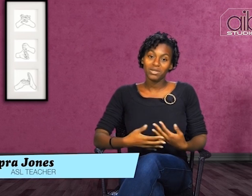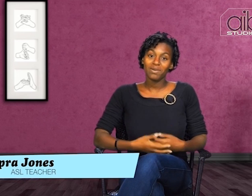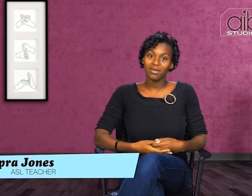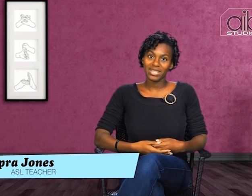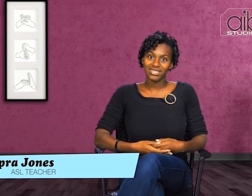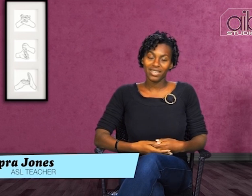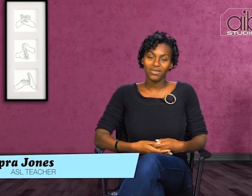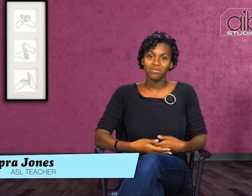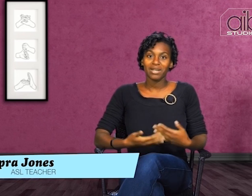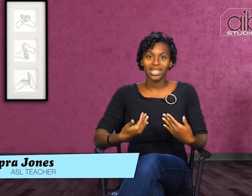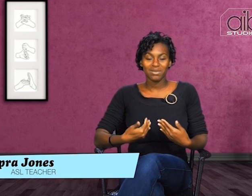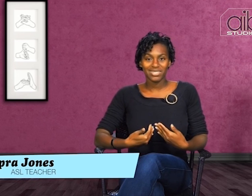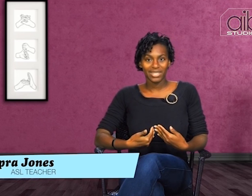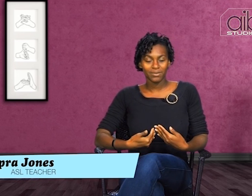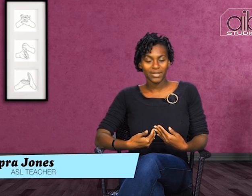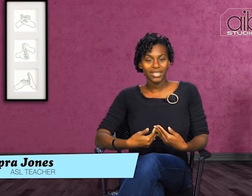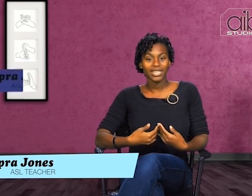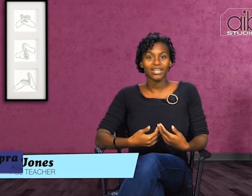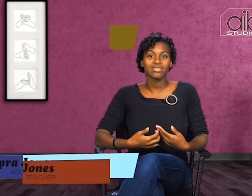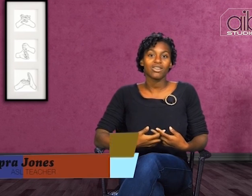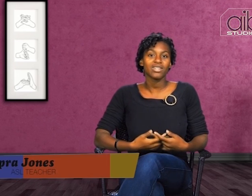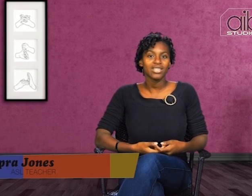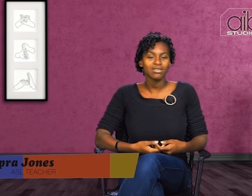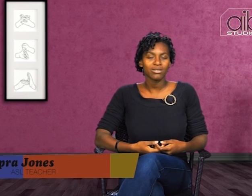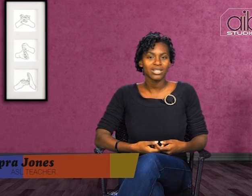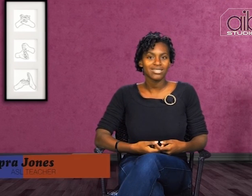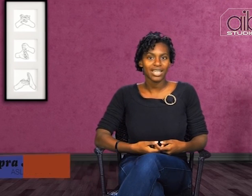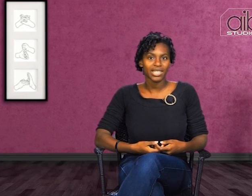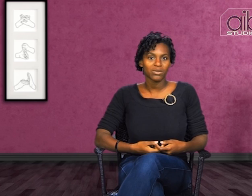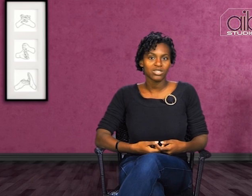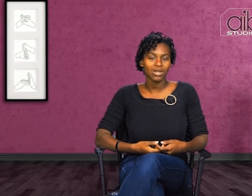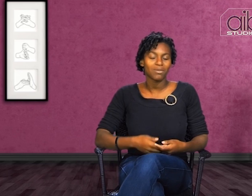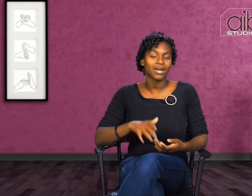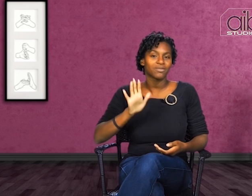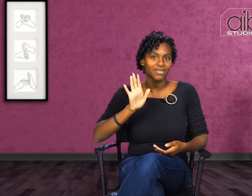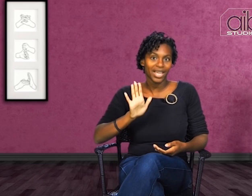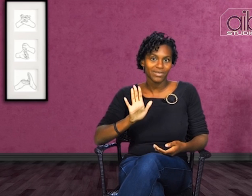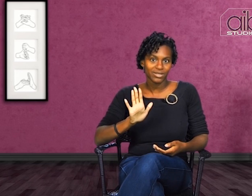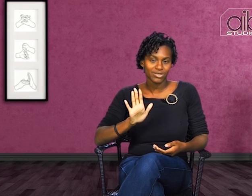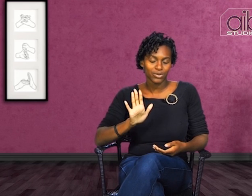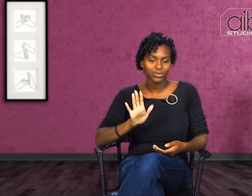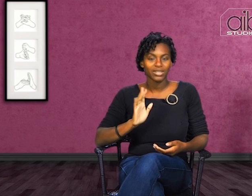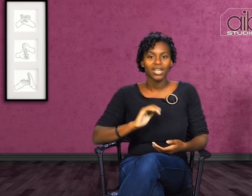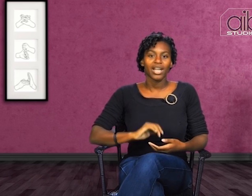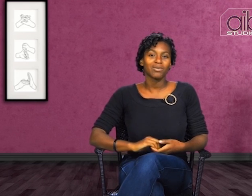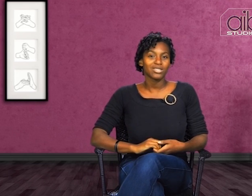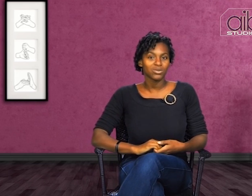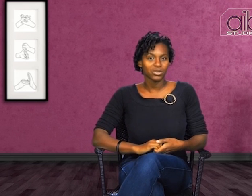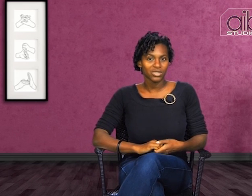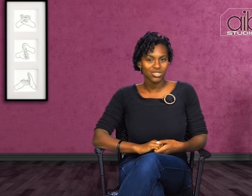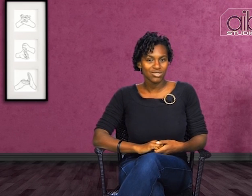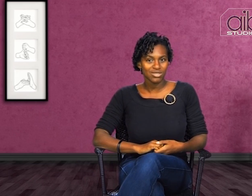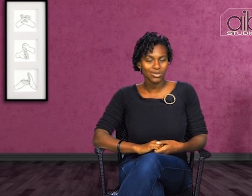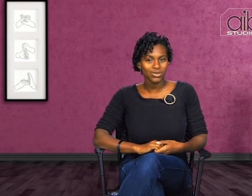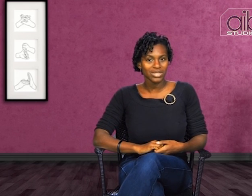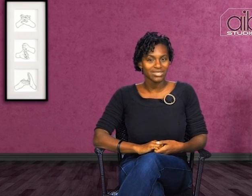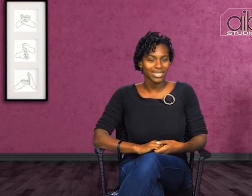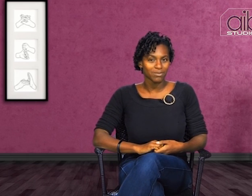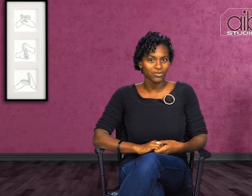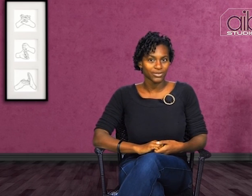about myself. My name is Lampra, and I started learning sign language when I was about 5 years old. I went to a Christian school in Tampa,